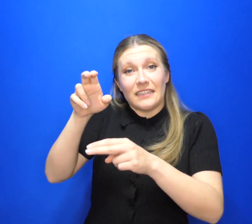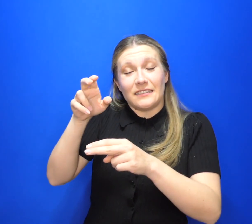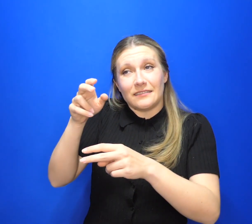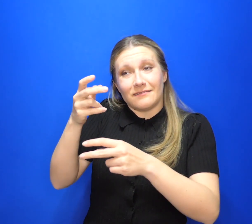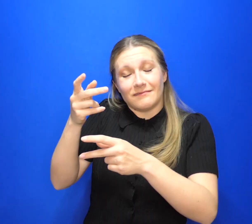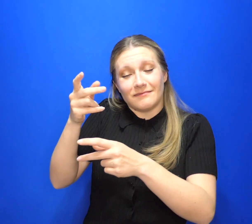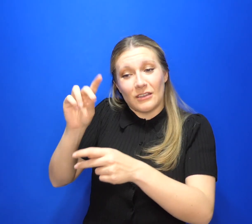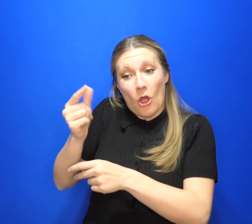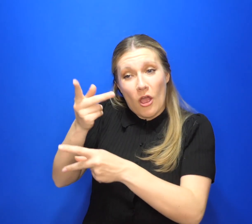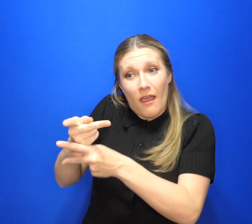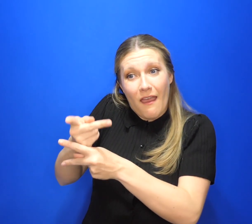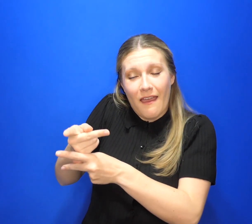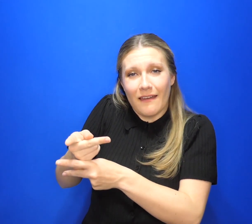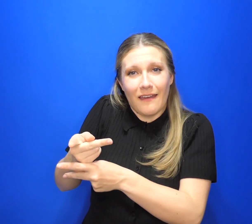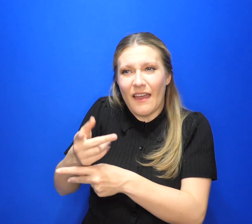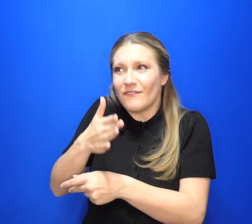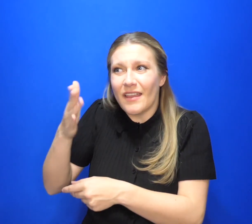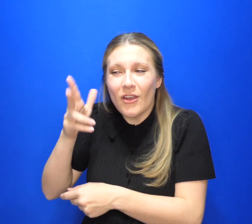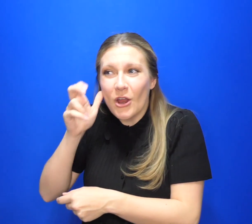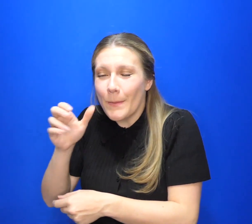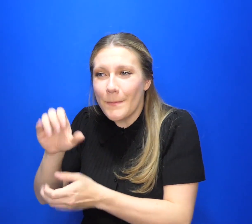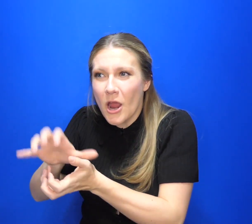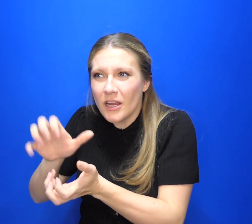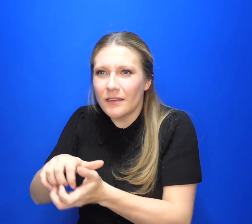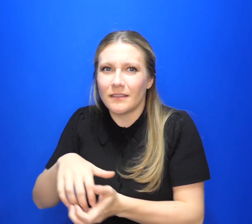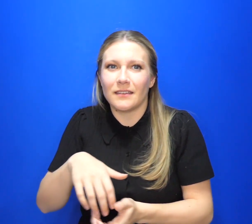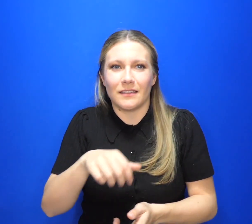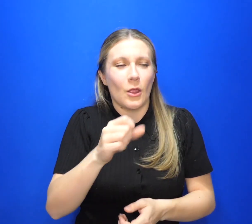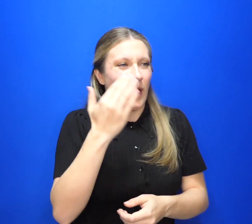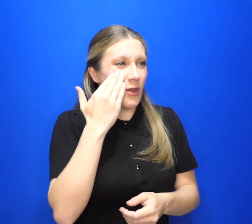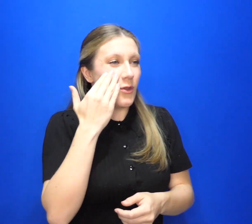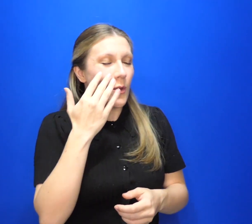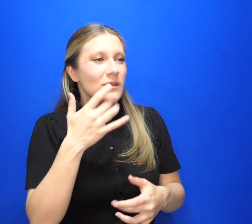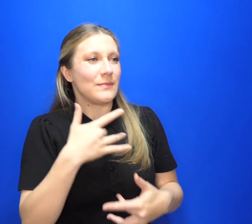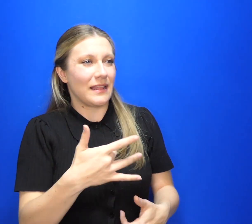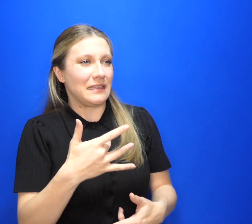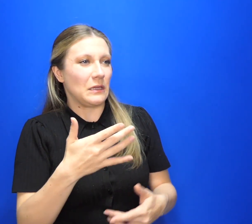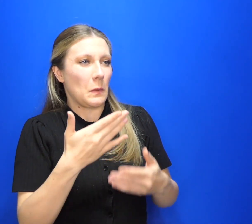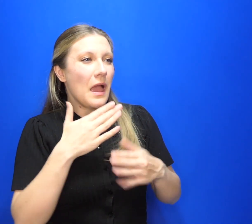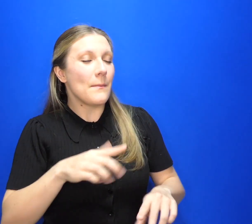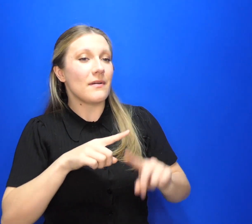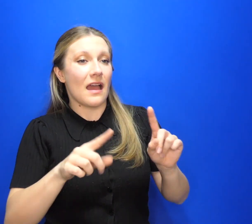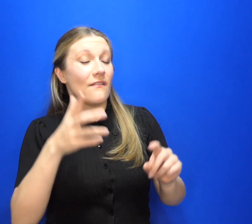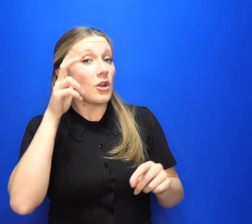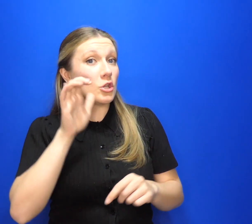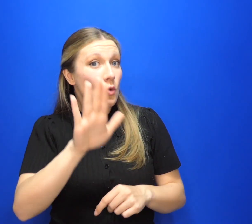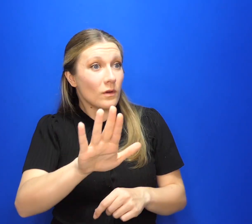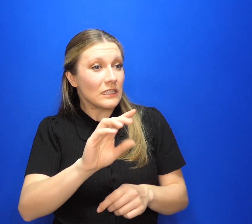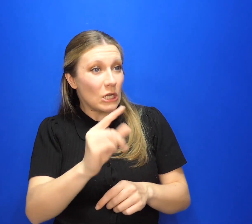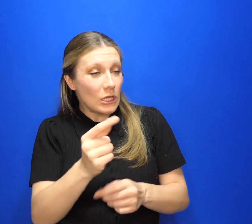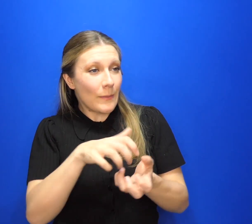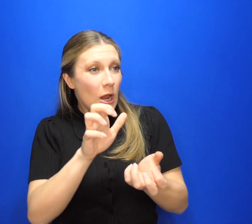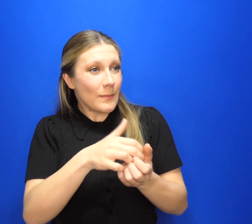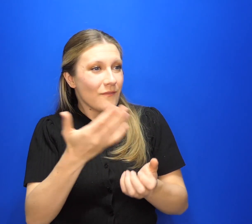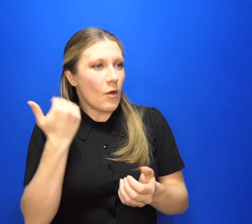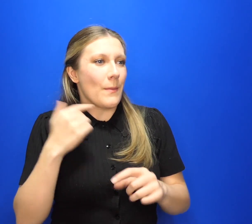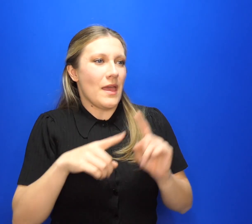fact, I've heard your dogs bark before. And I am surprised that in all the years he